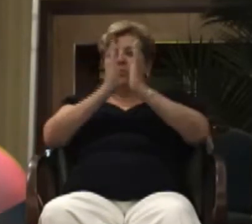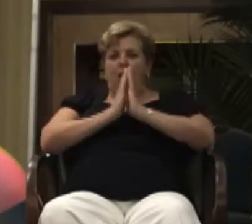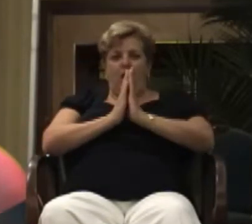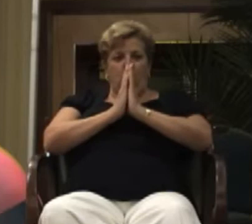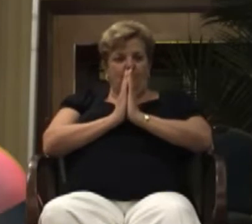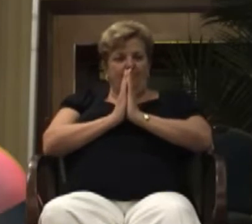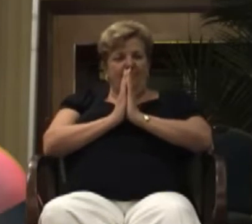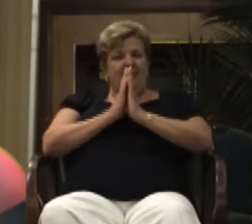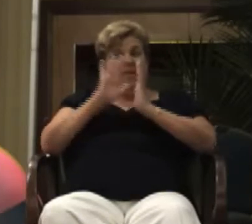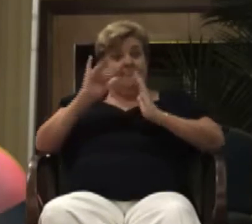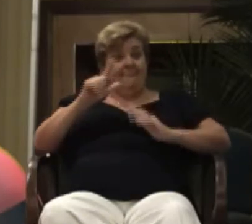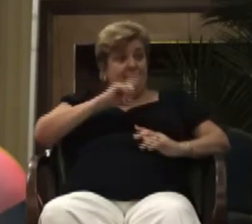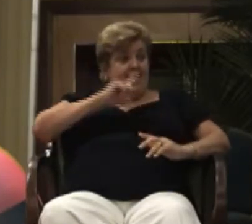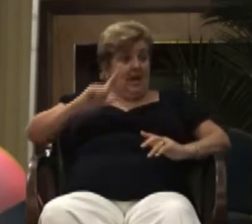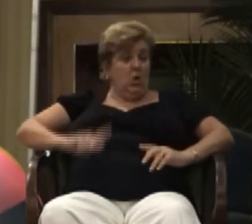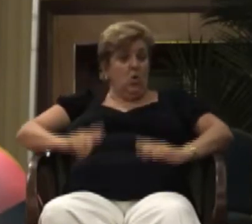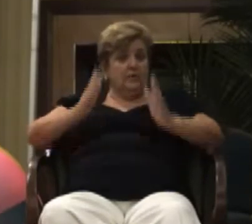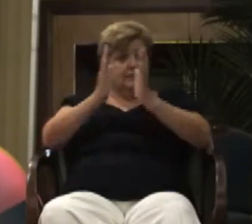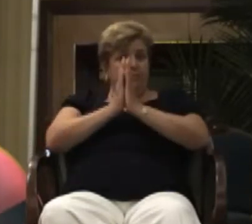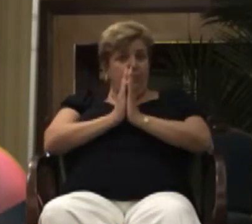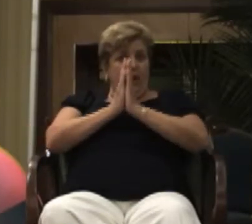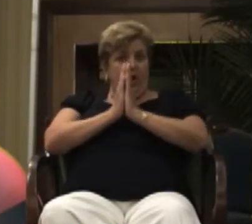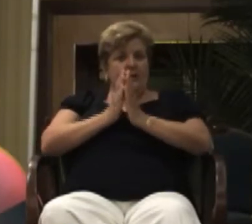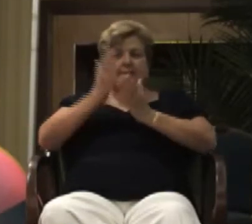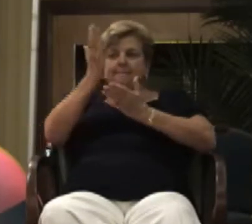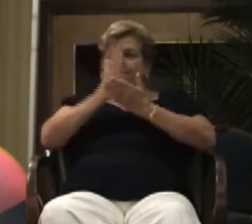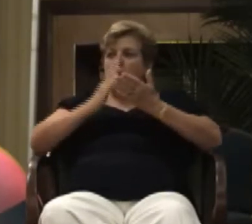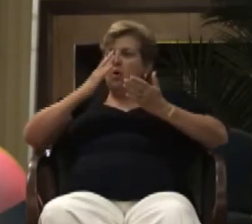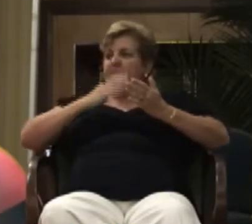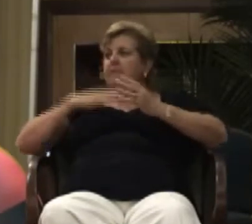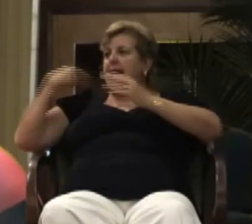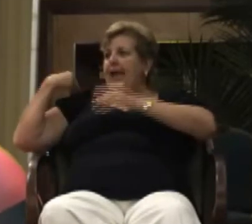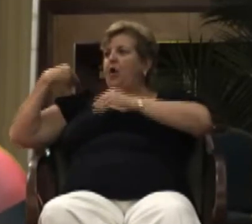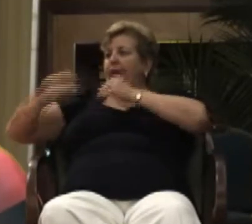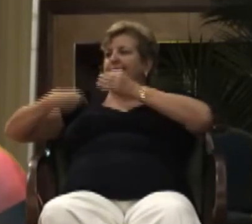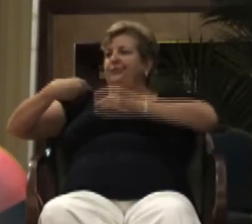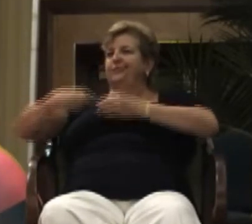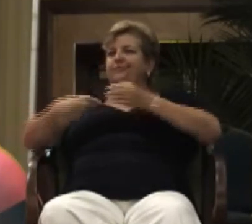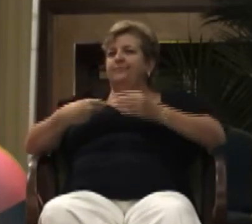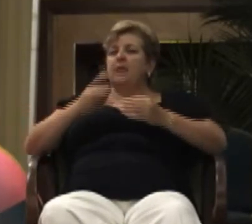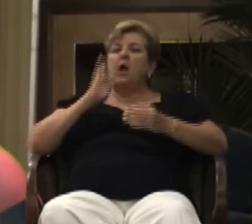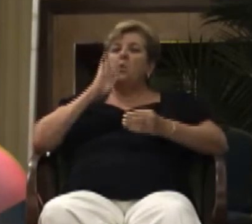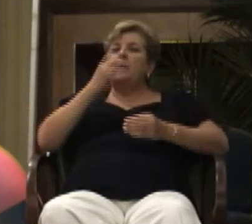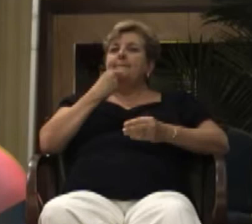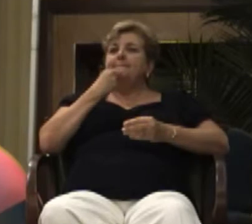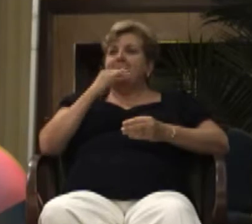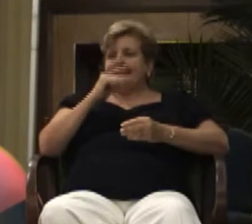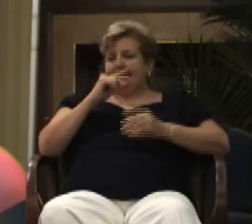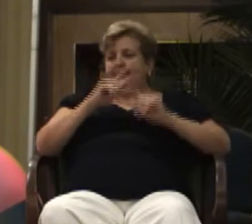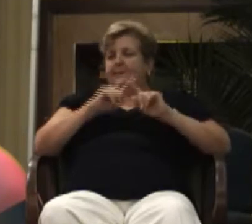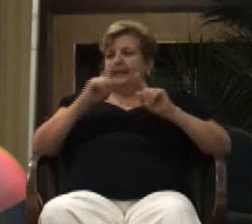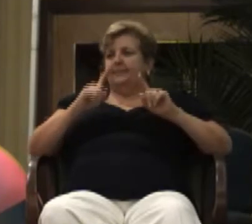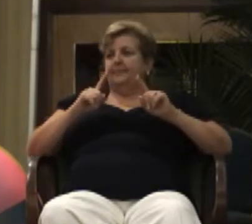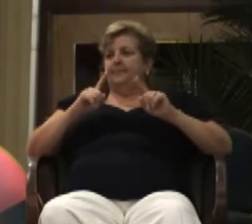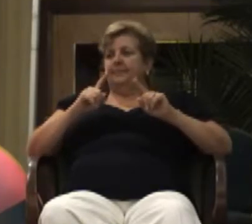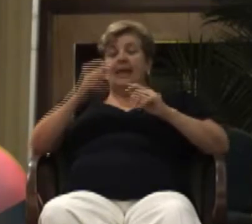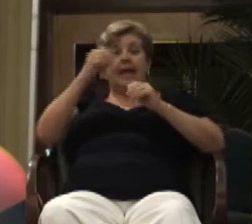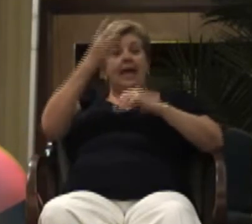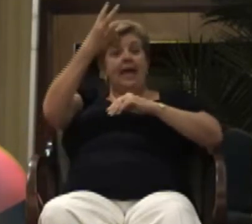is part of my heritage. And I miss it, but specifically, every Wednesday night we hold hands, we